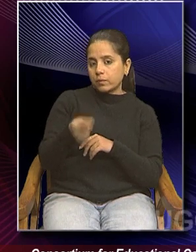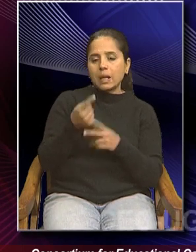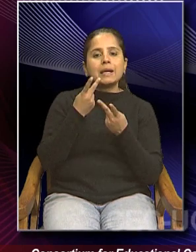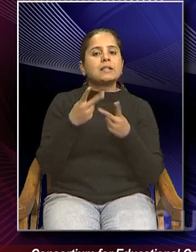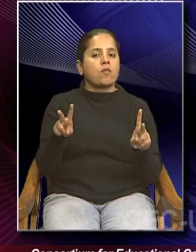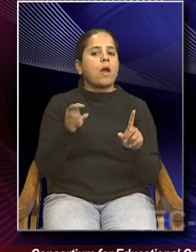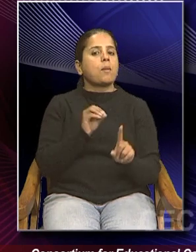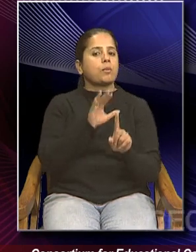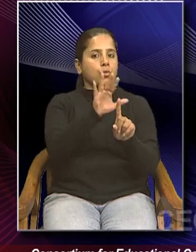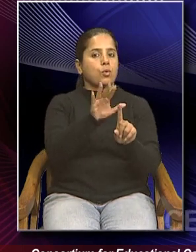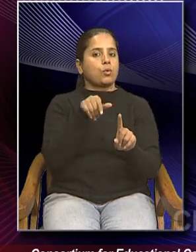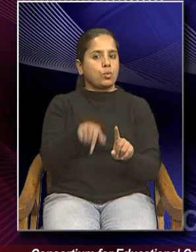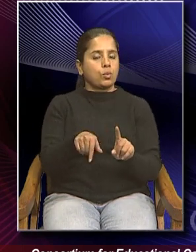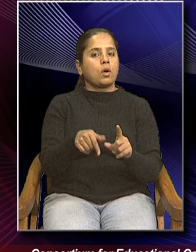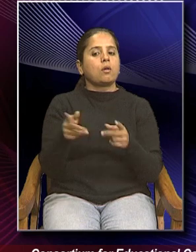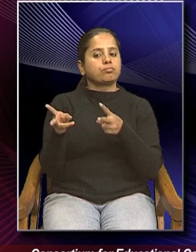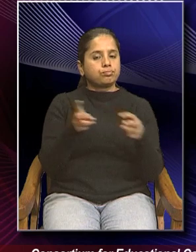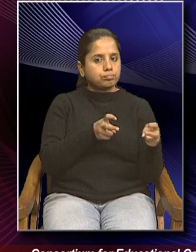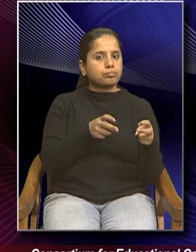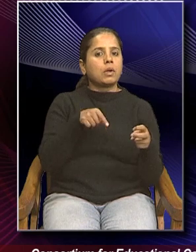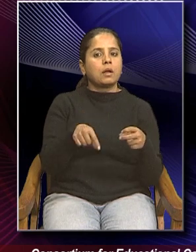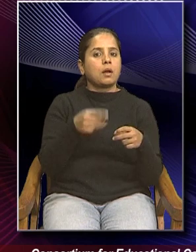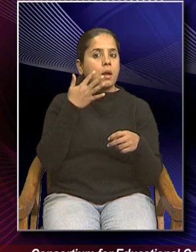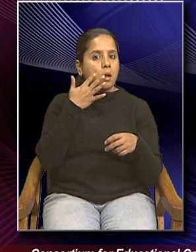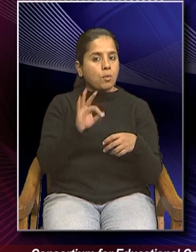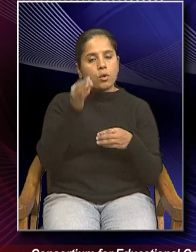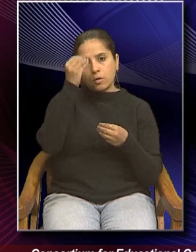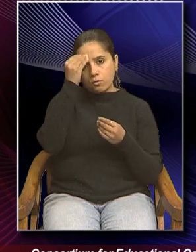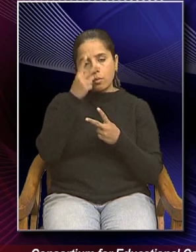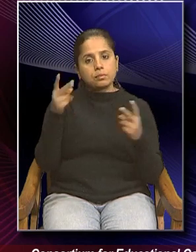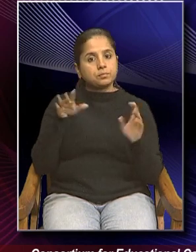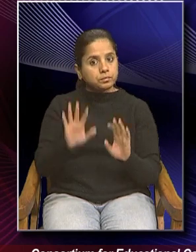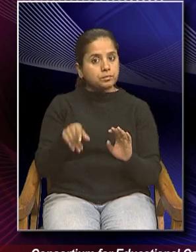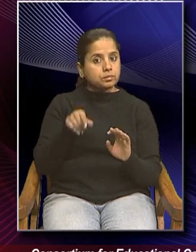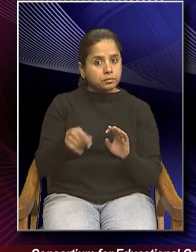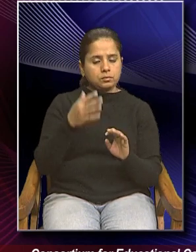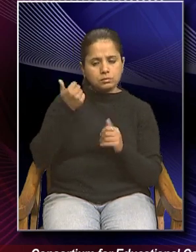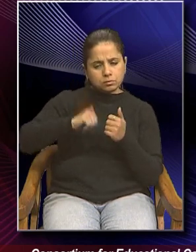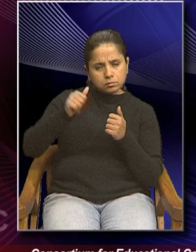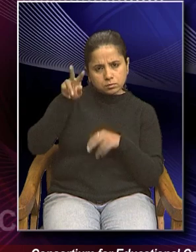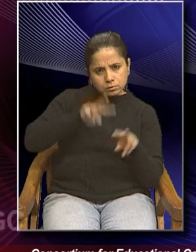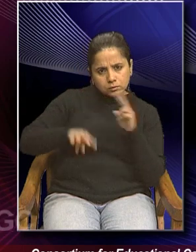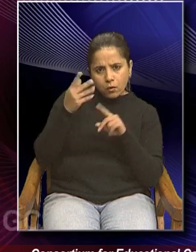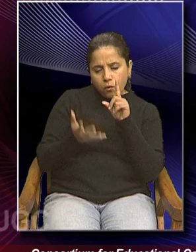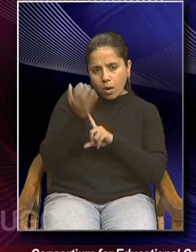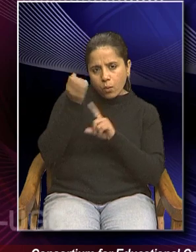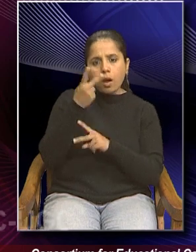different approaches to extract necessary information and critically analyze